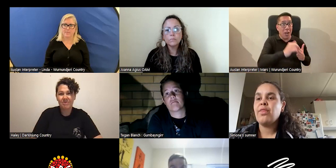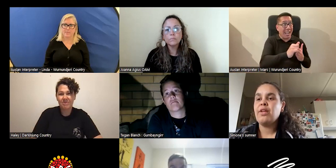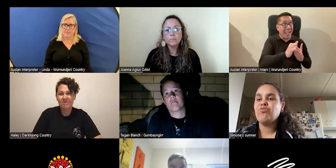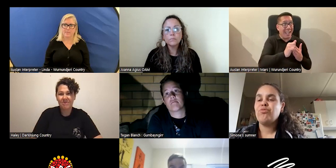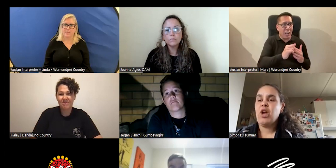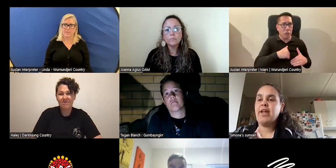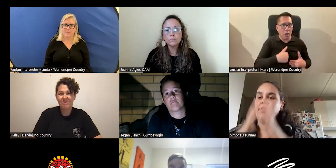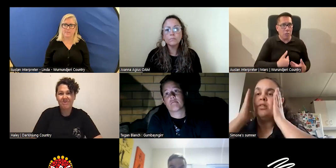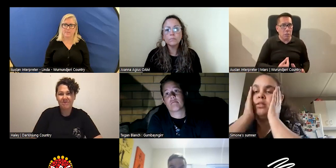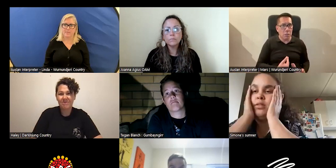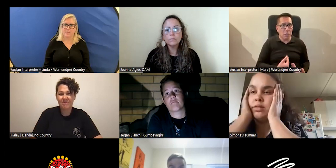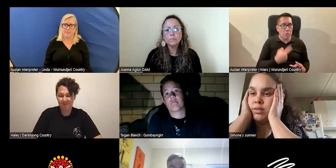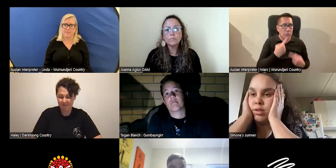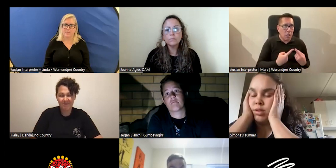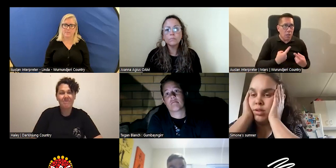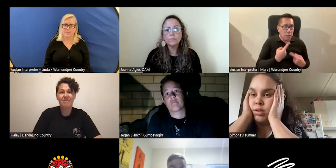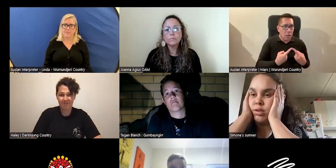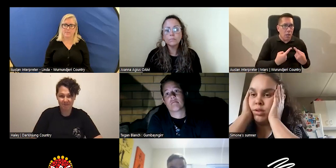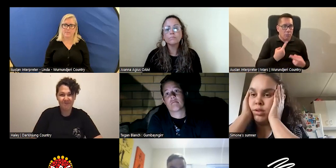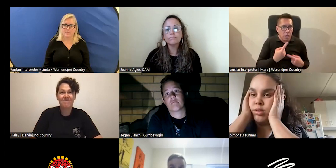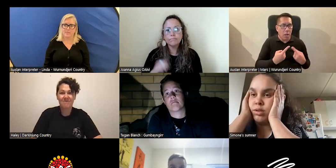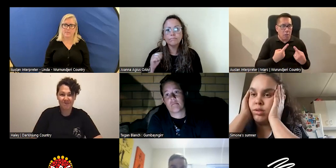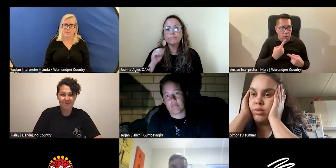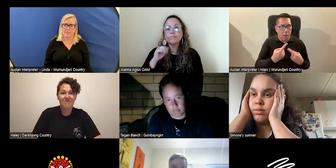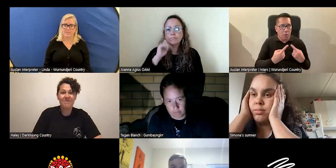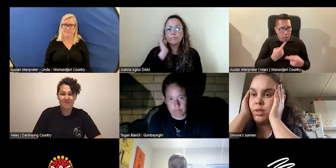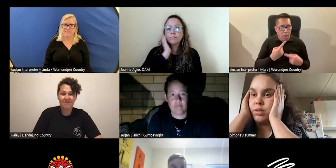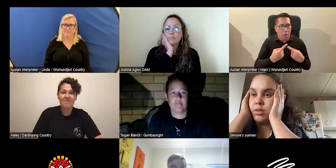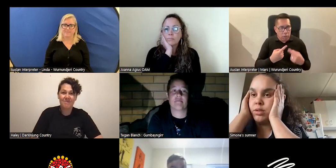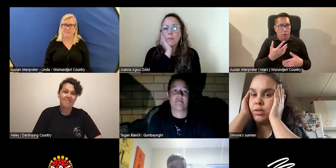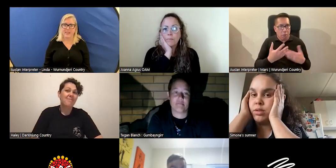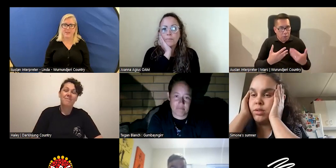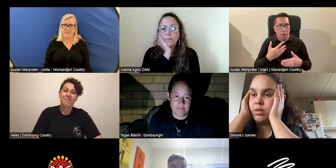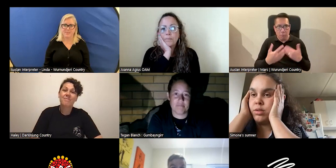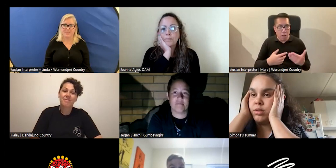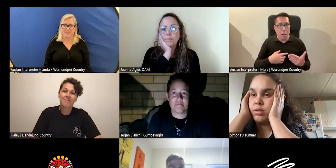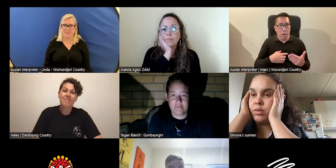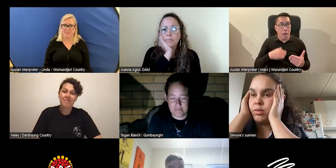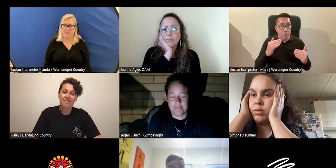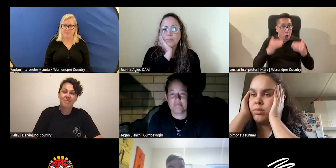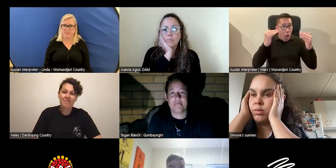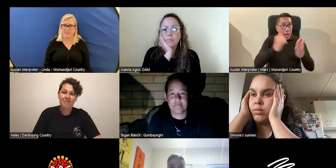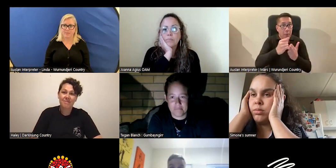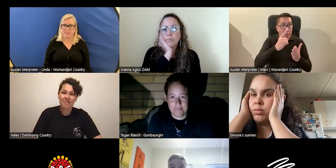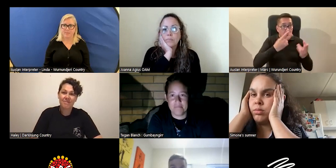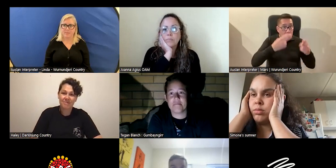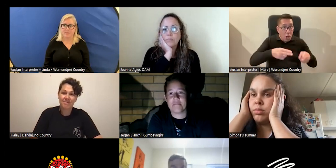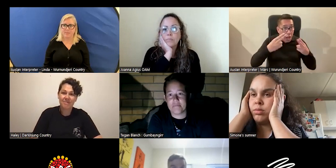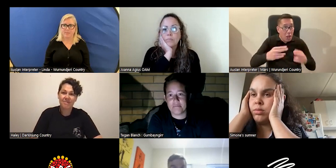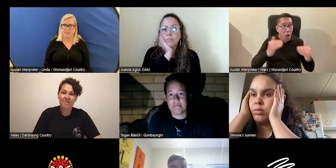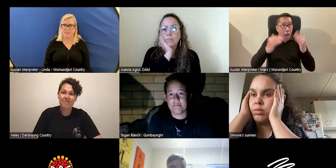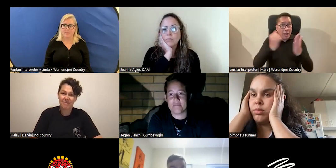strain on our communities become very complex and compounded. We have high-level mortality rates, high-level suicide rates,